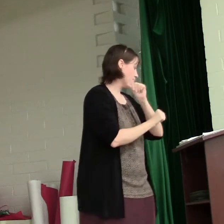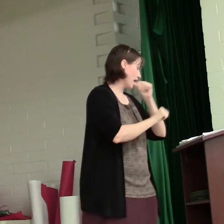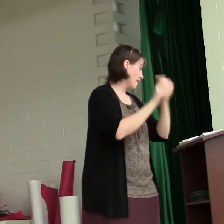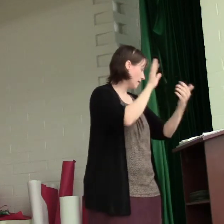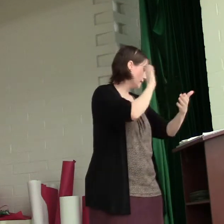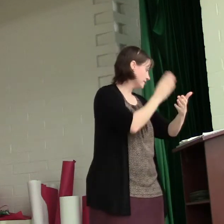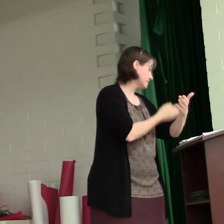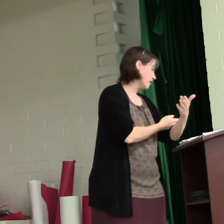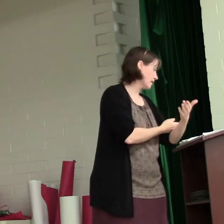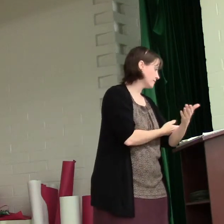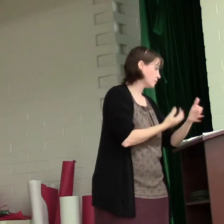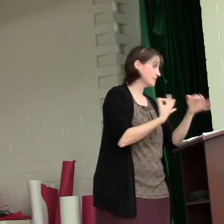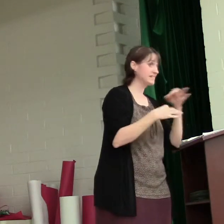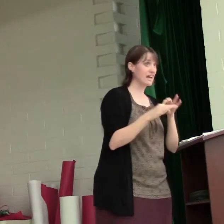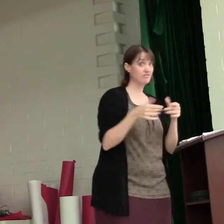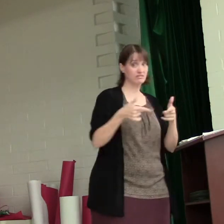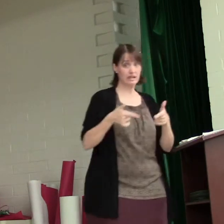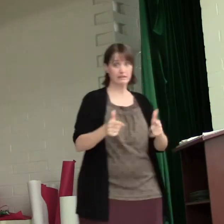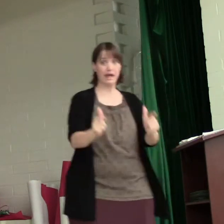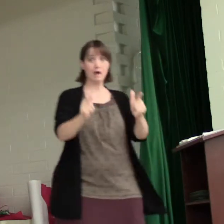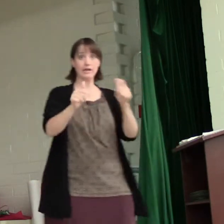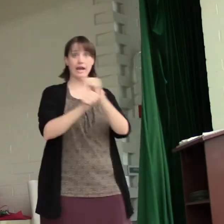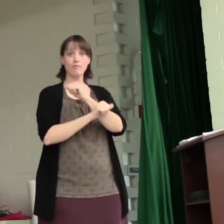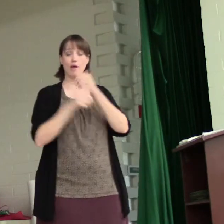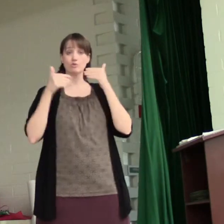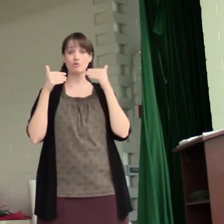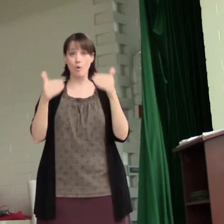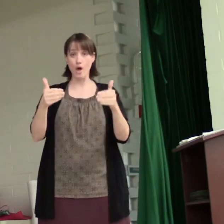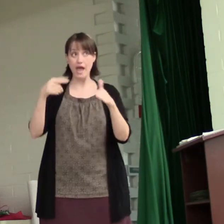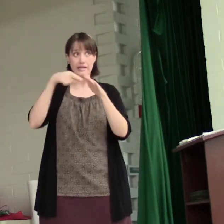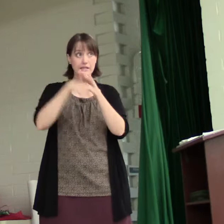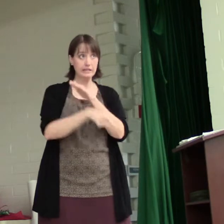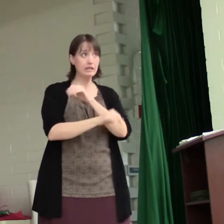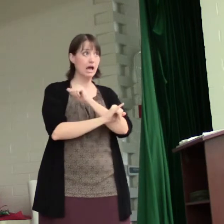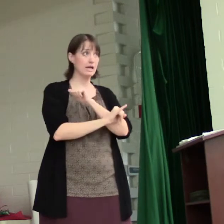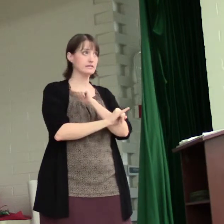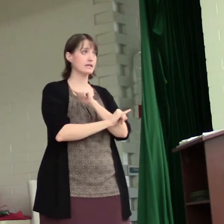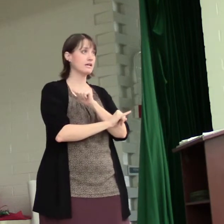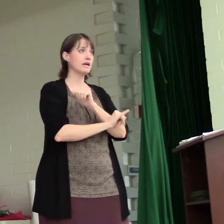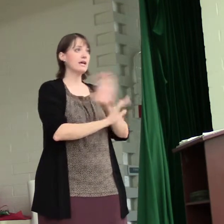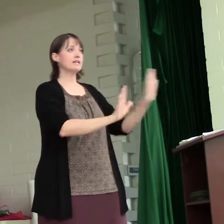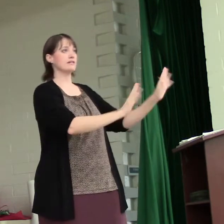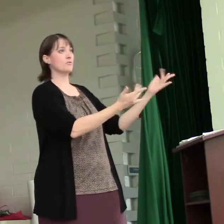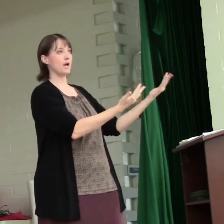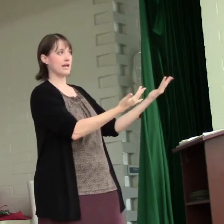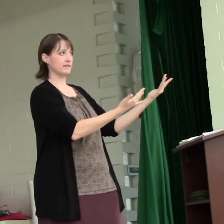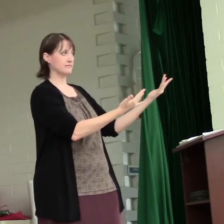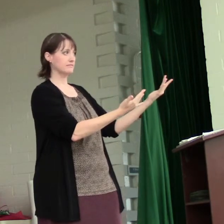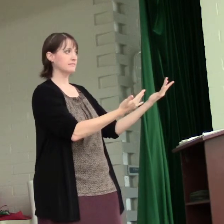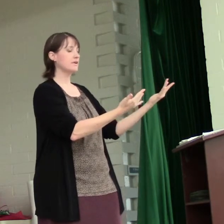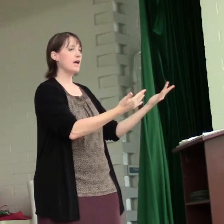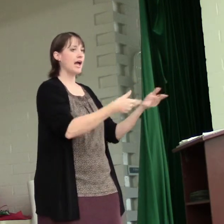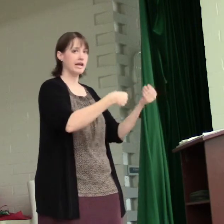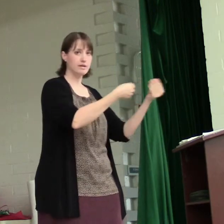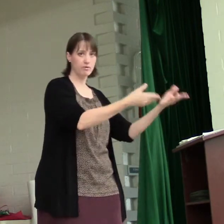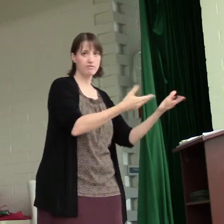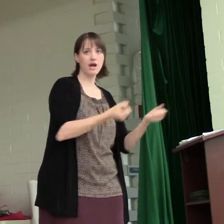Abraham. So instead of allowing Abraham to go ahead and kill Isaac, he said, wait. And he provided